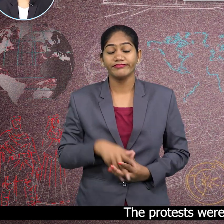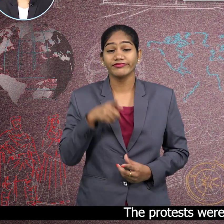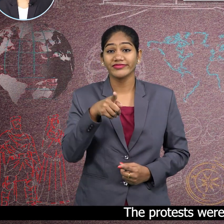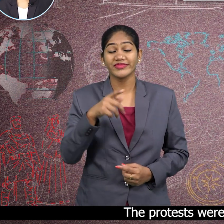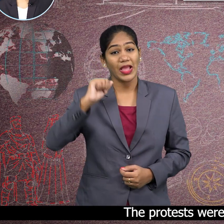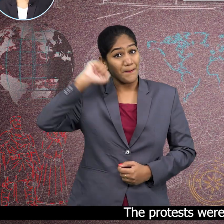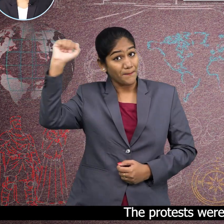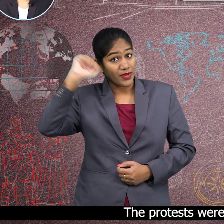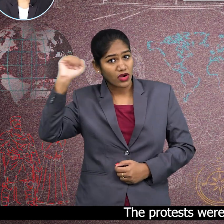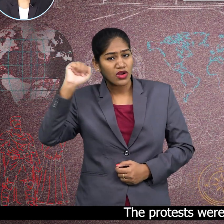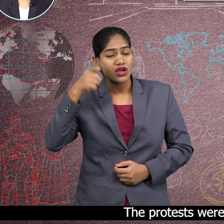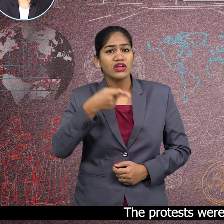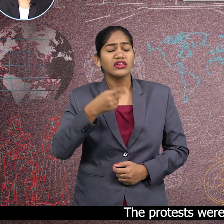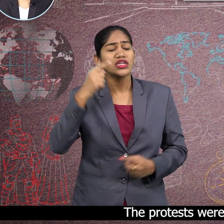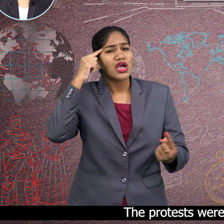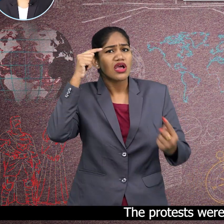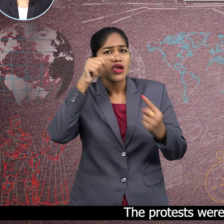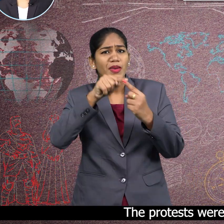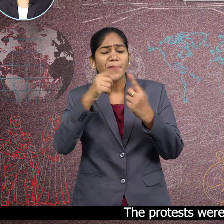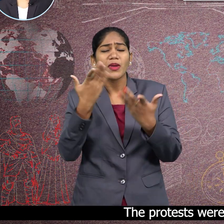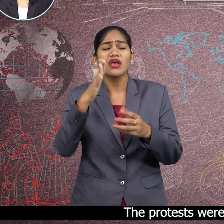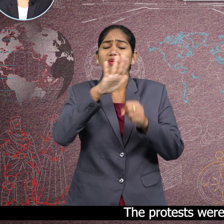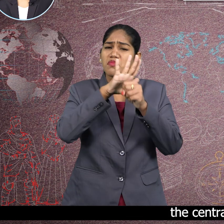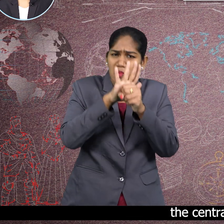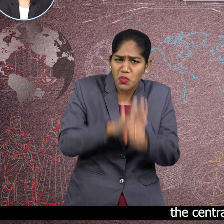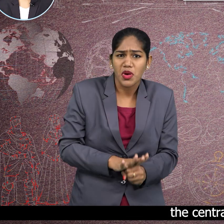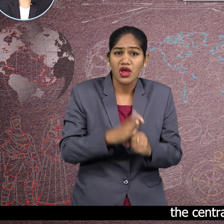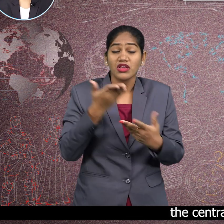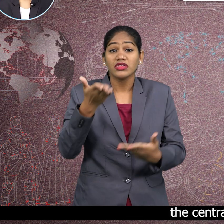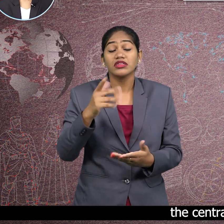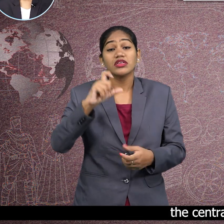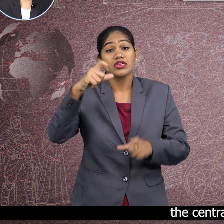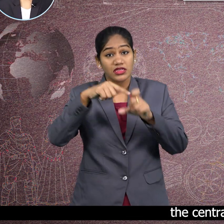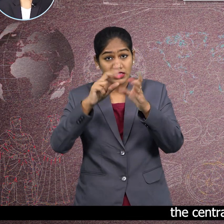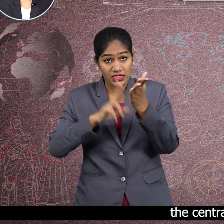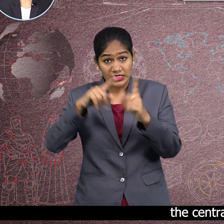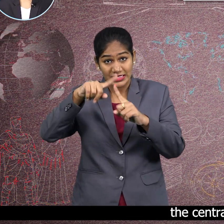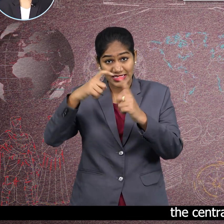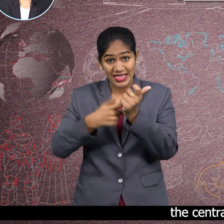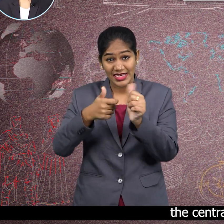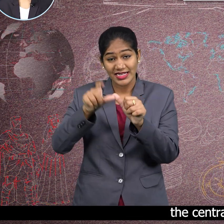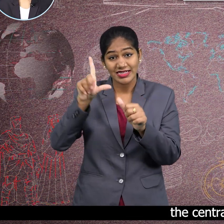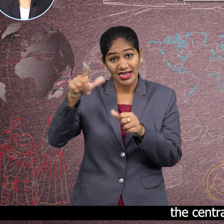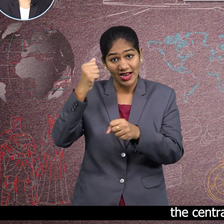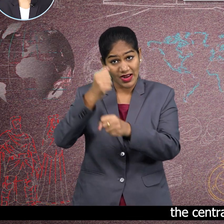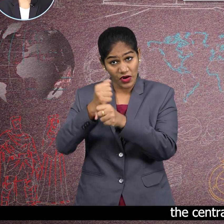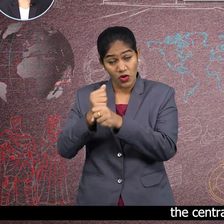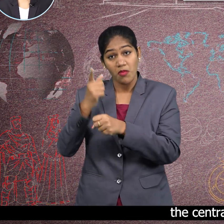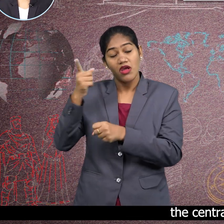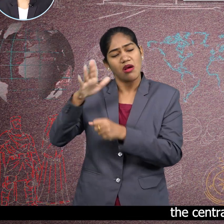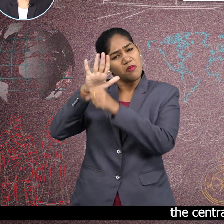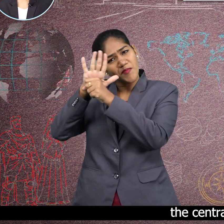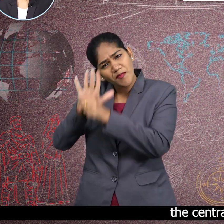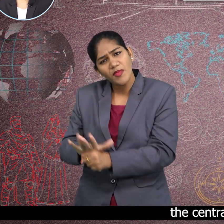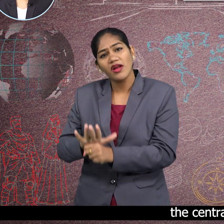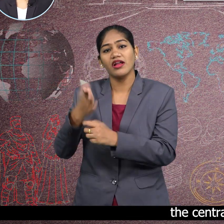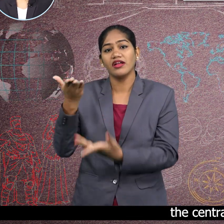The protests were aimed at pressurizing the central government